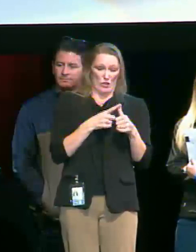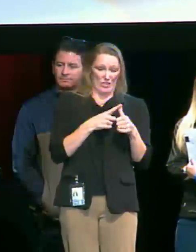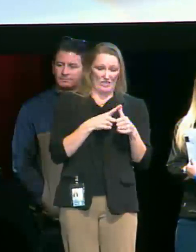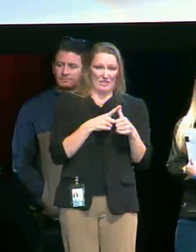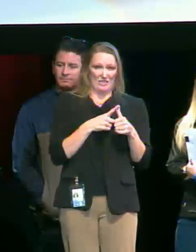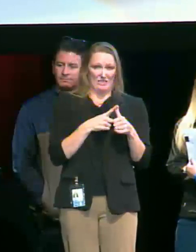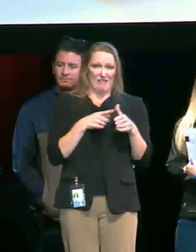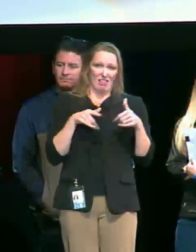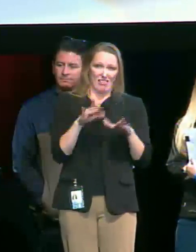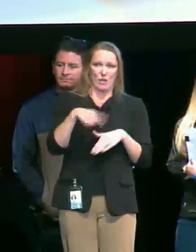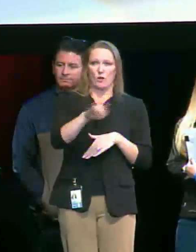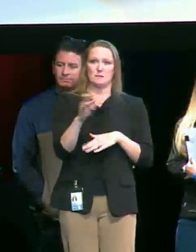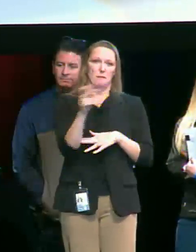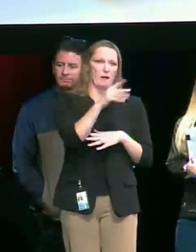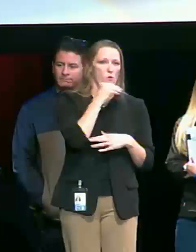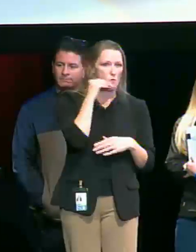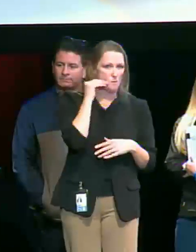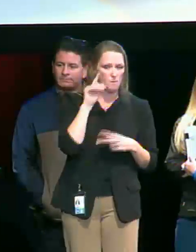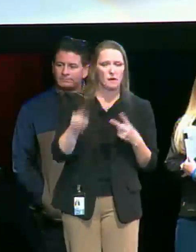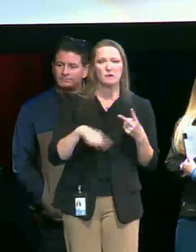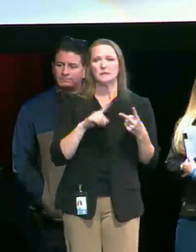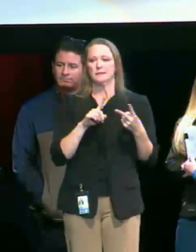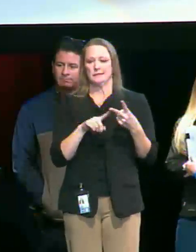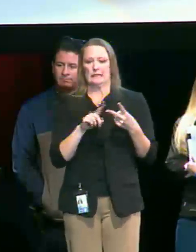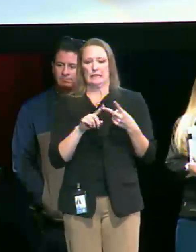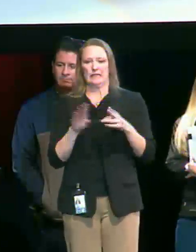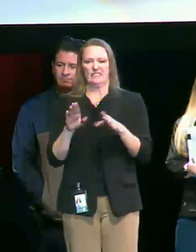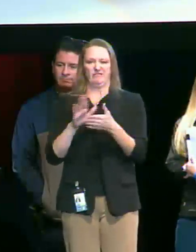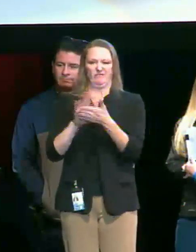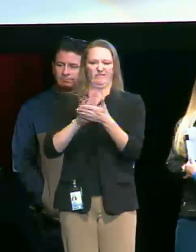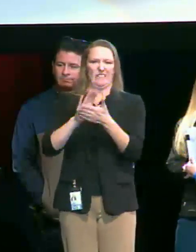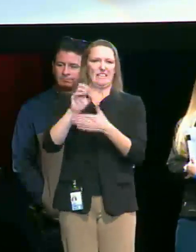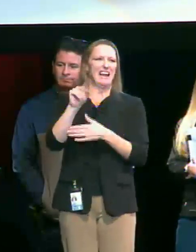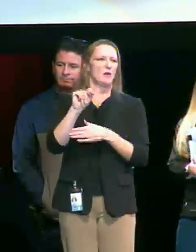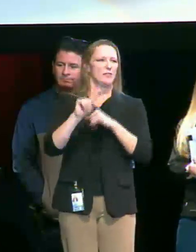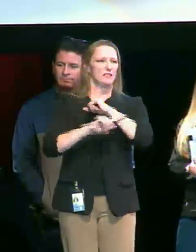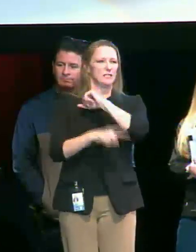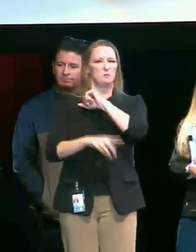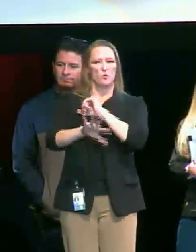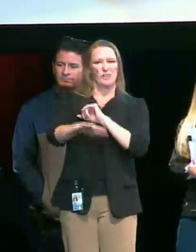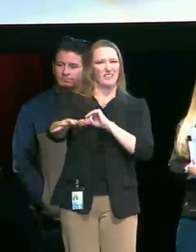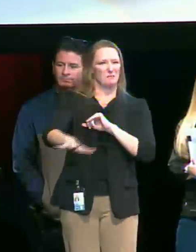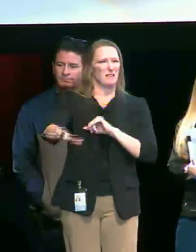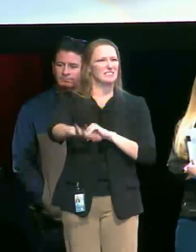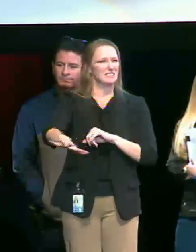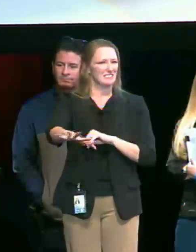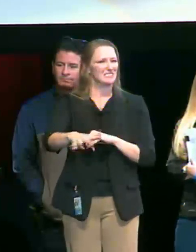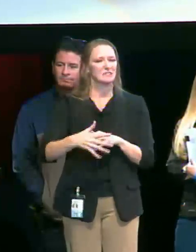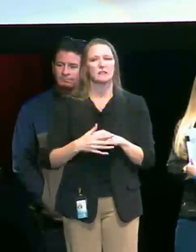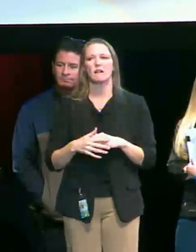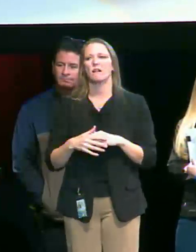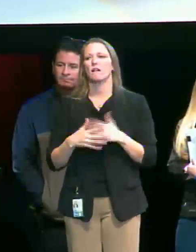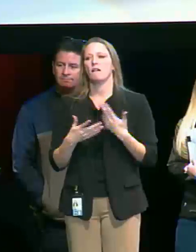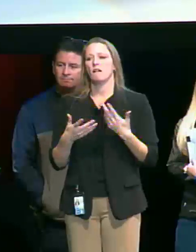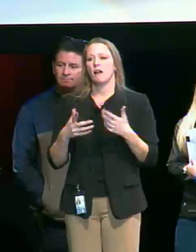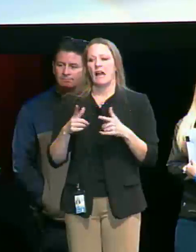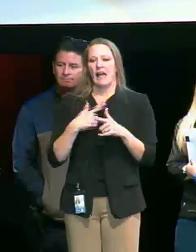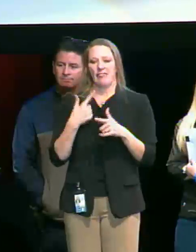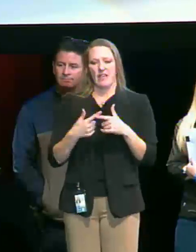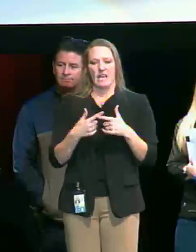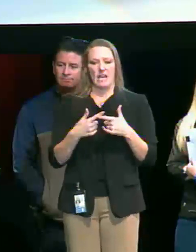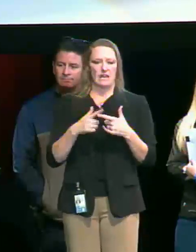home, we get those debris basins cleaned out, and we have a system to be able to alert